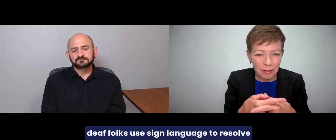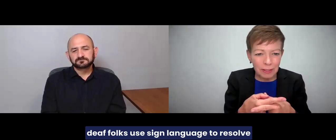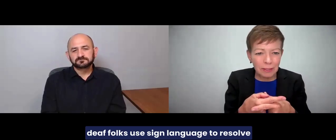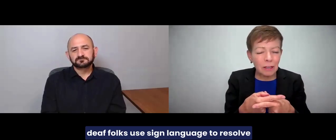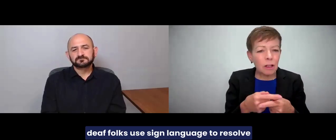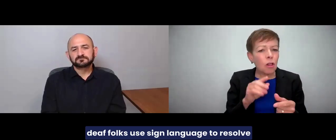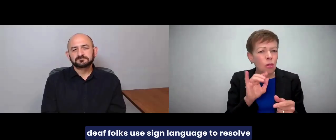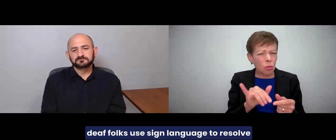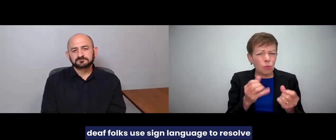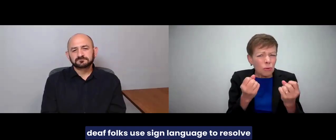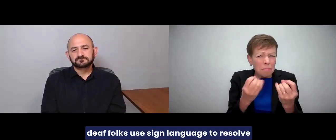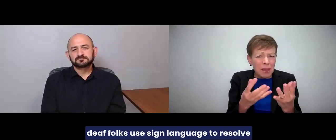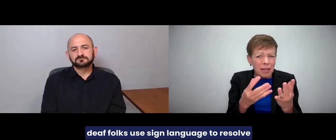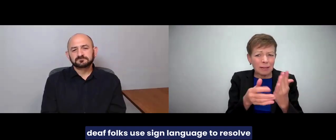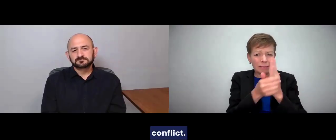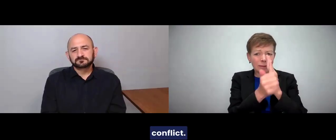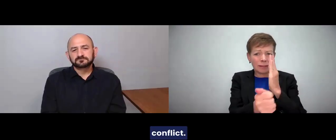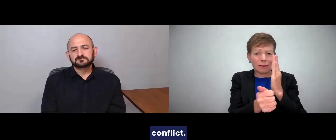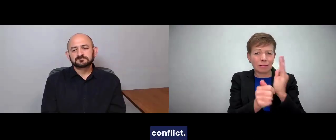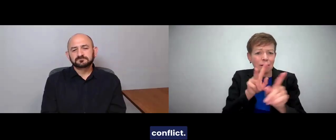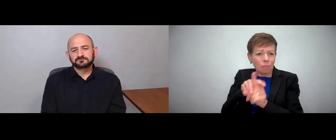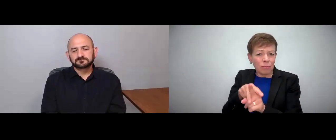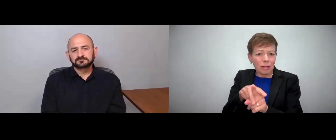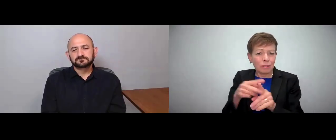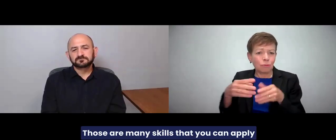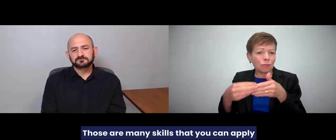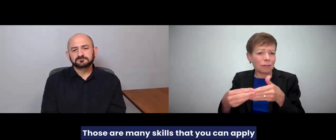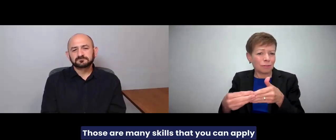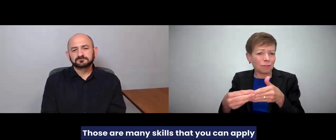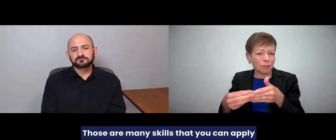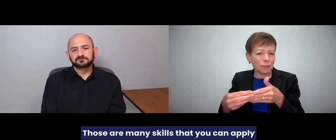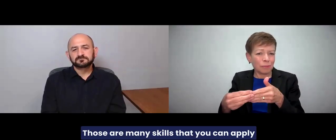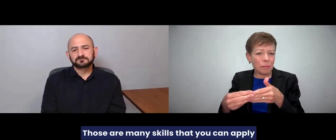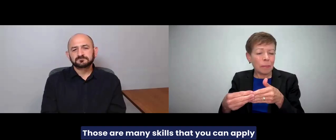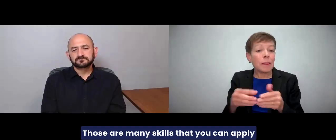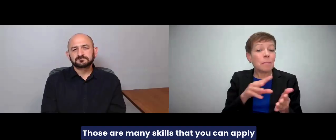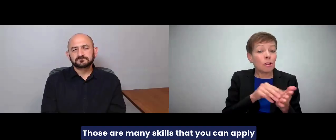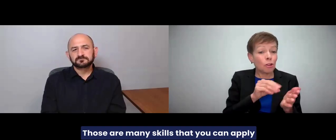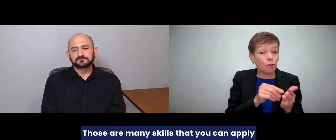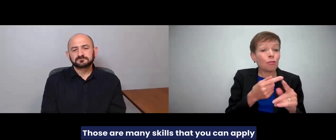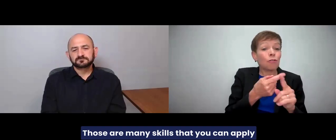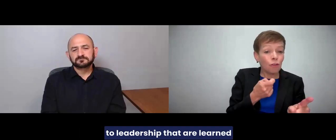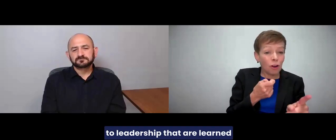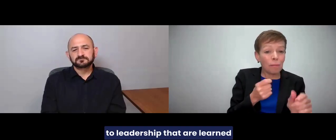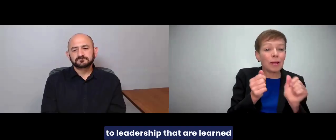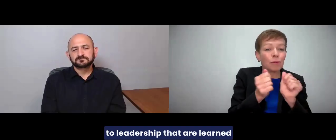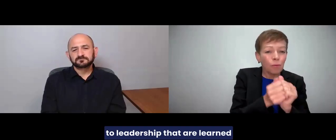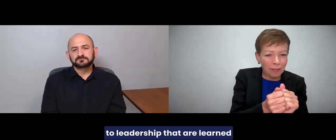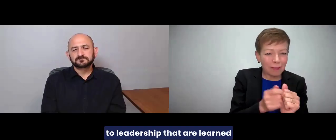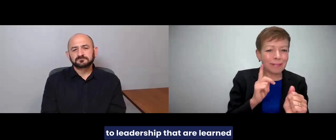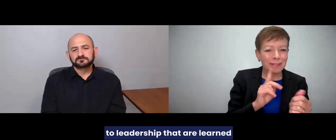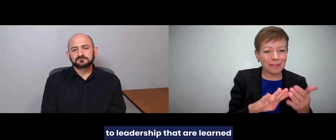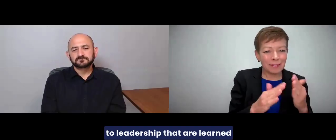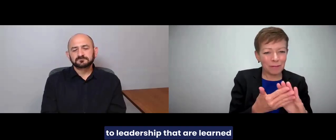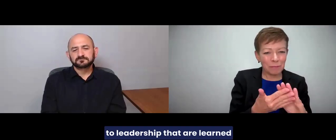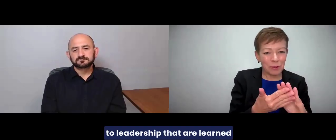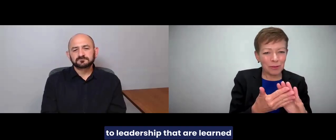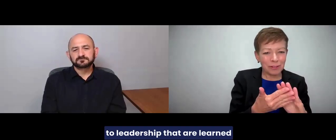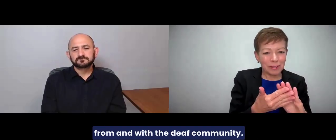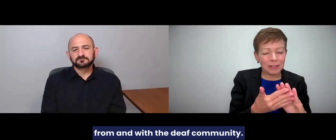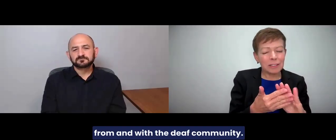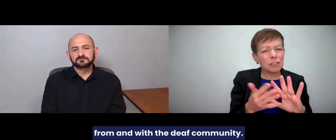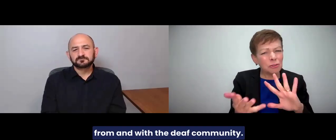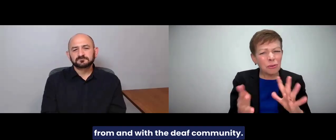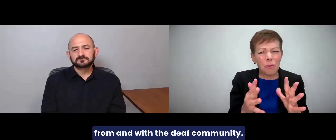use sign language to resolve conflict. Those are many skills that you can apply to leadership that are